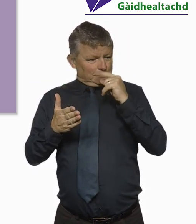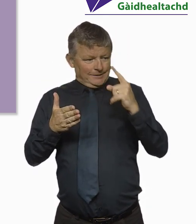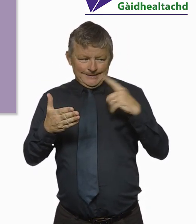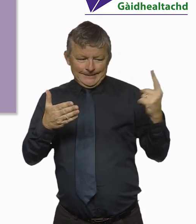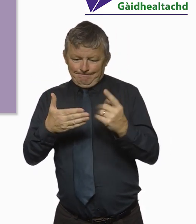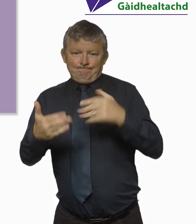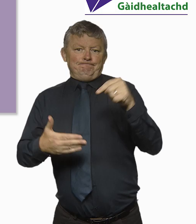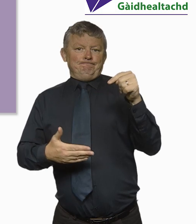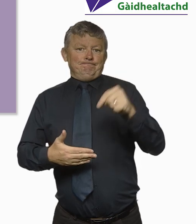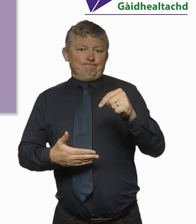BSL users